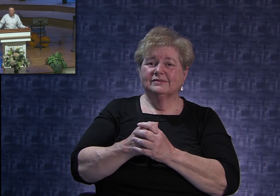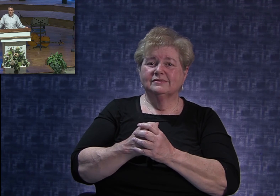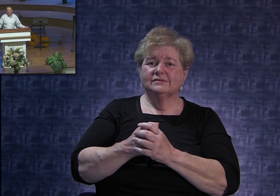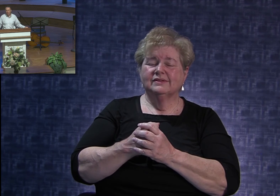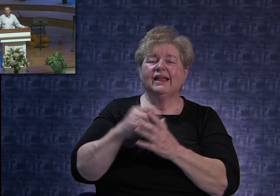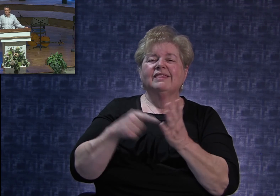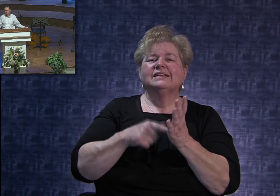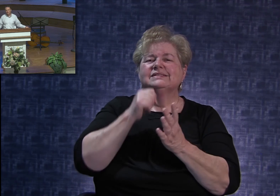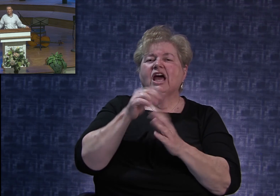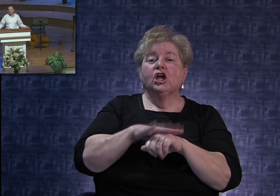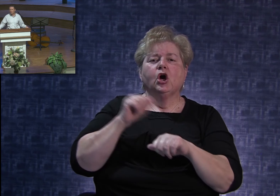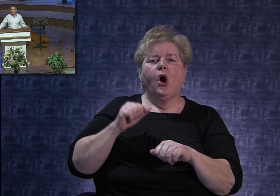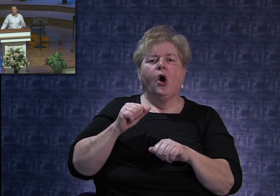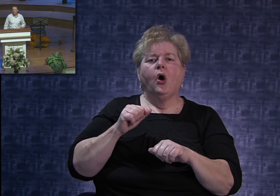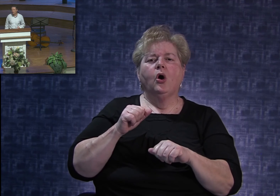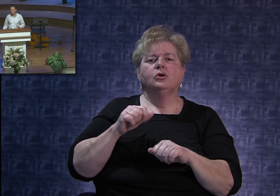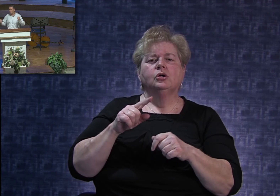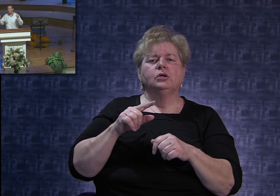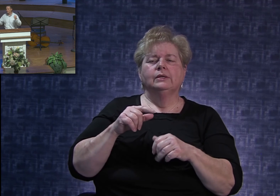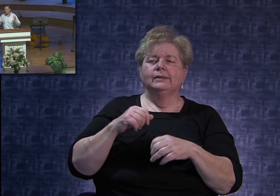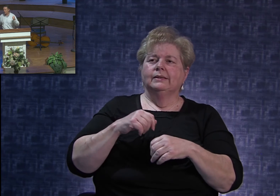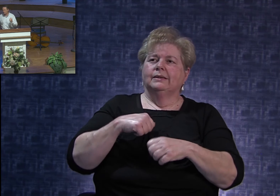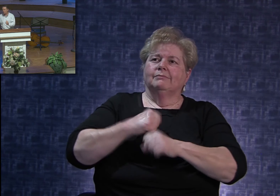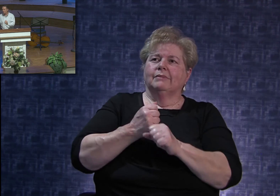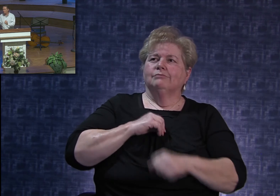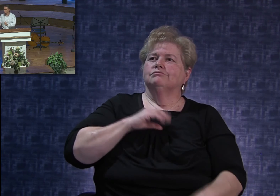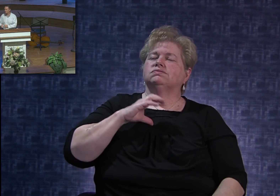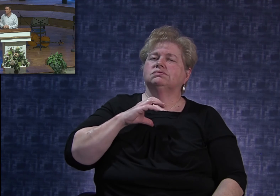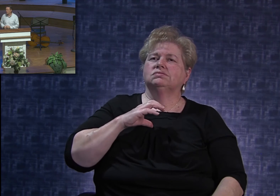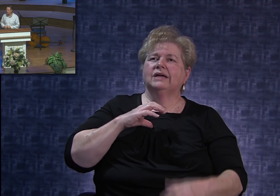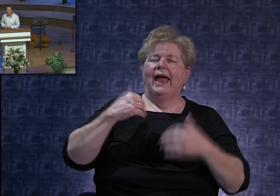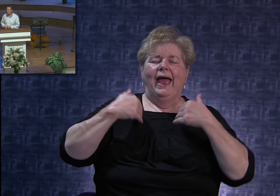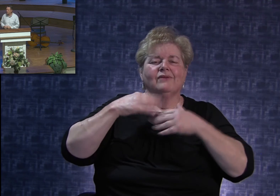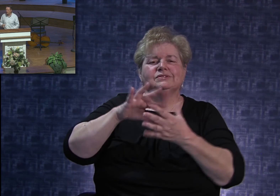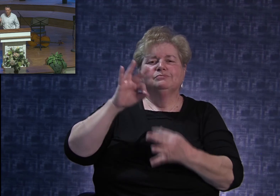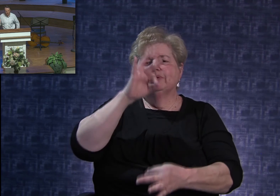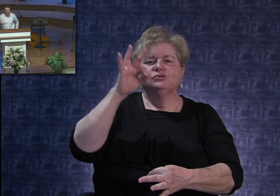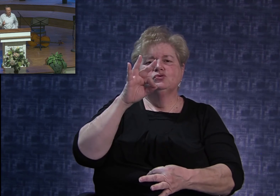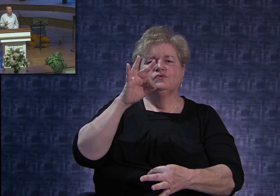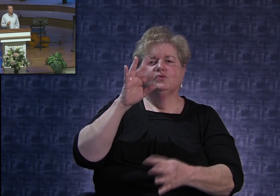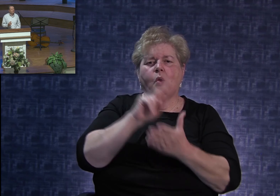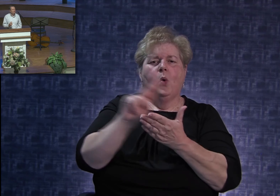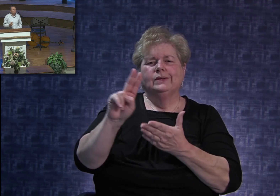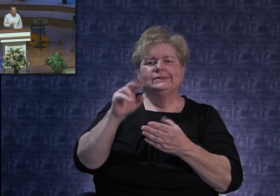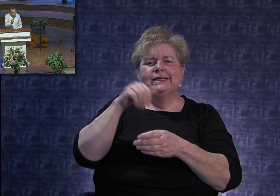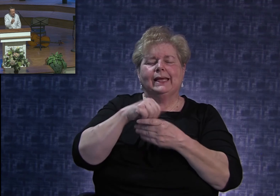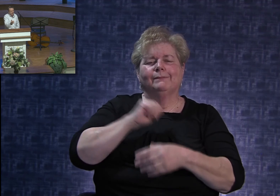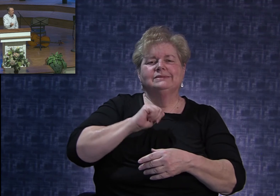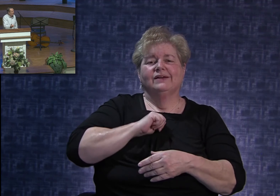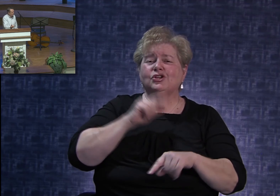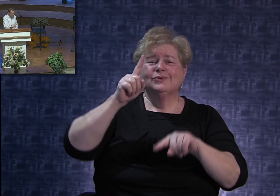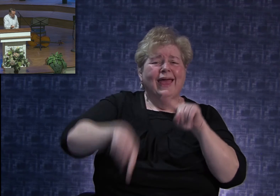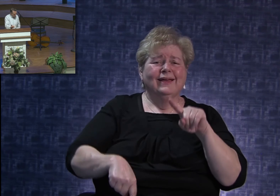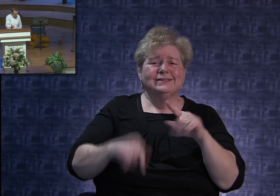This isn't a call to simply boost yourself up and produce spiritual sanctification in yourself, because you